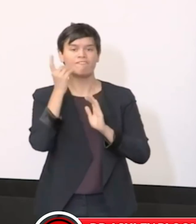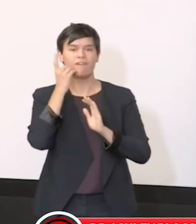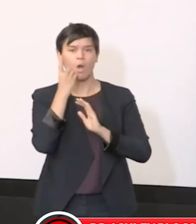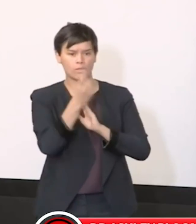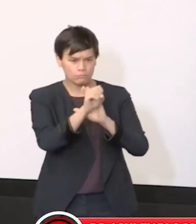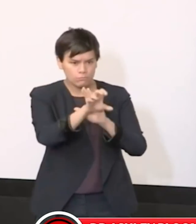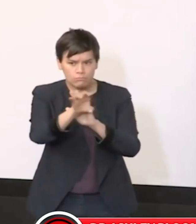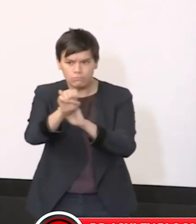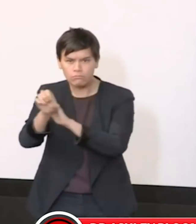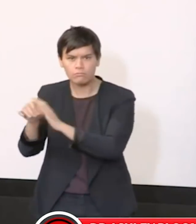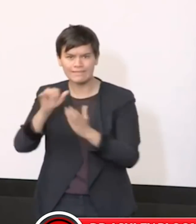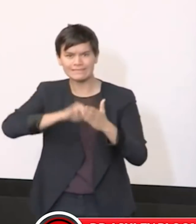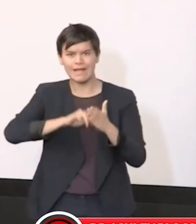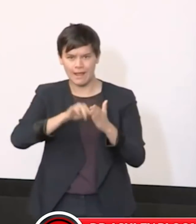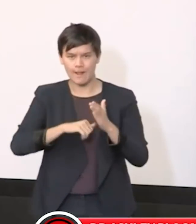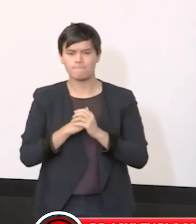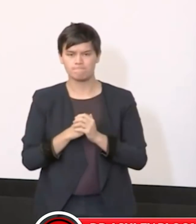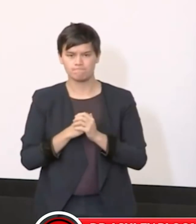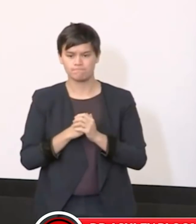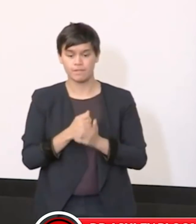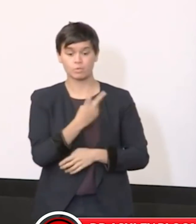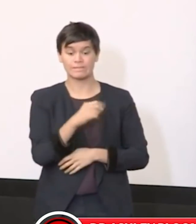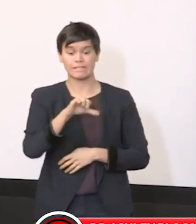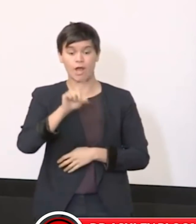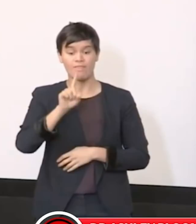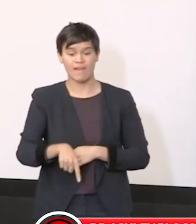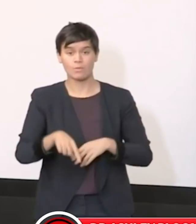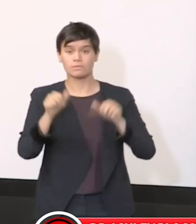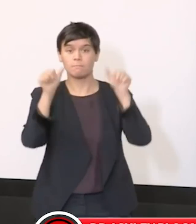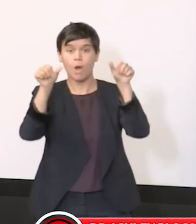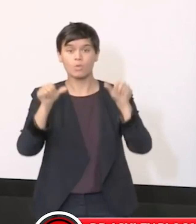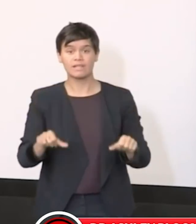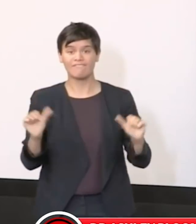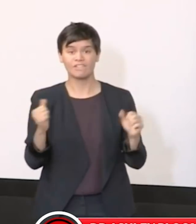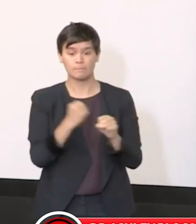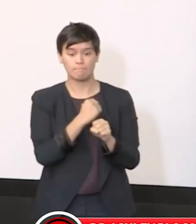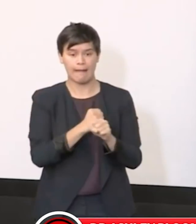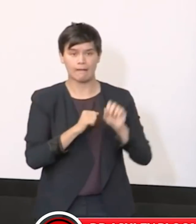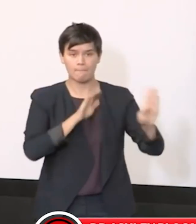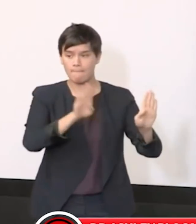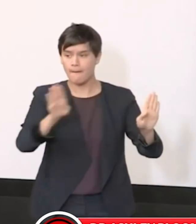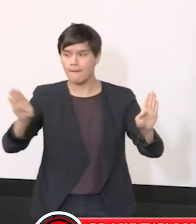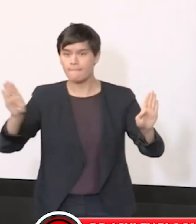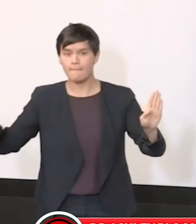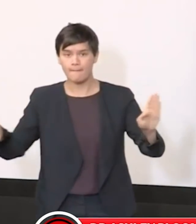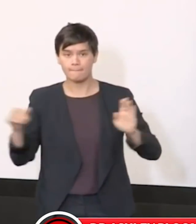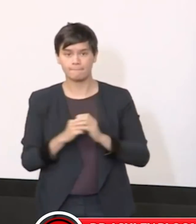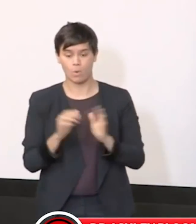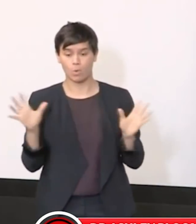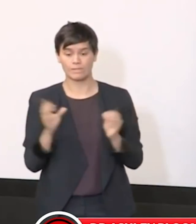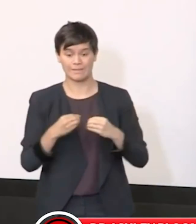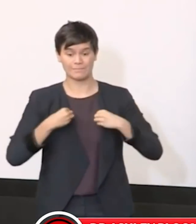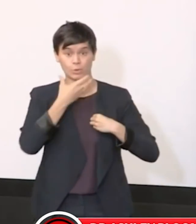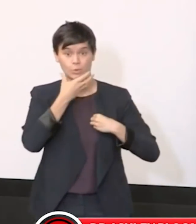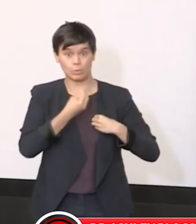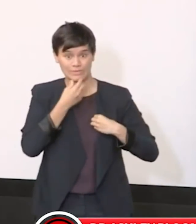over 29,000 posters having been created, representing more than 17,000 businesses and